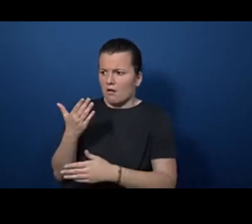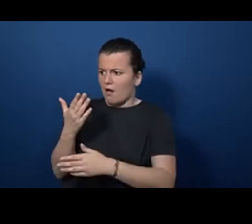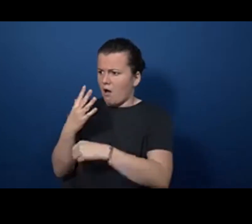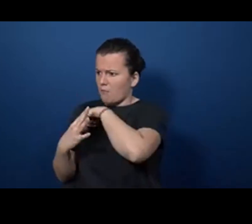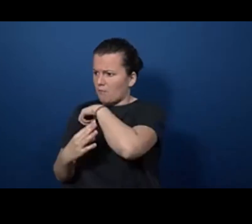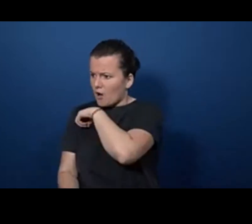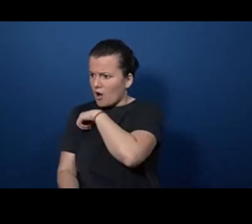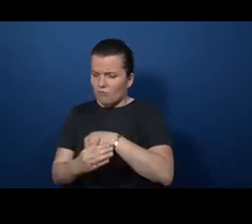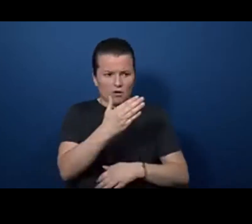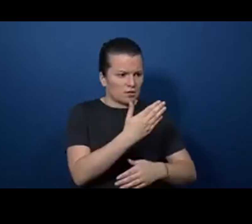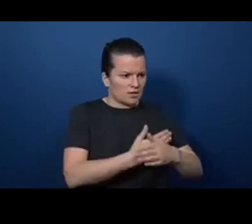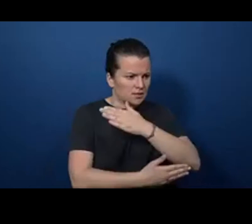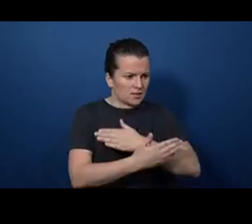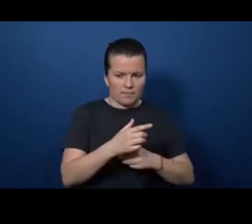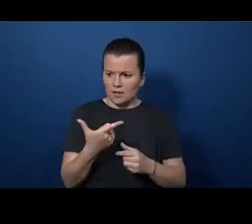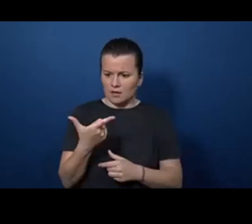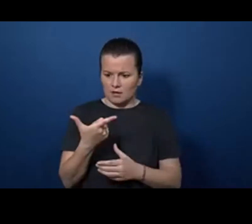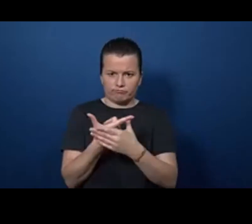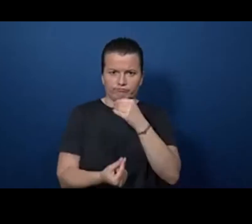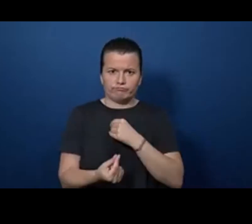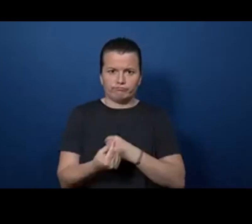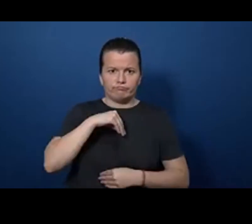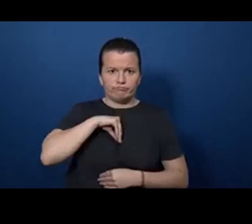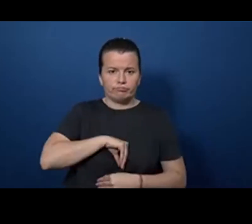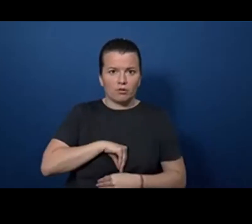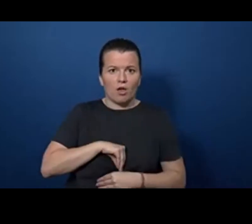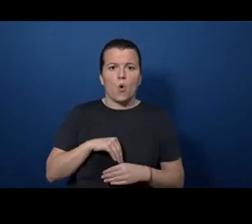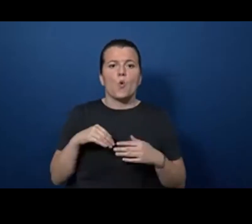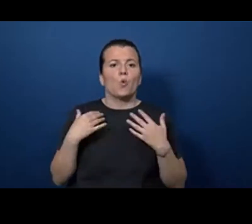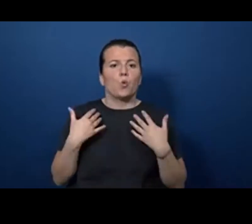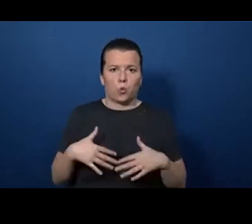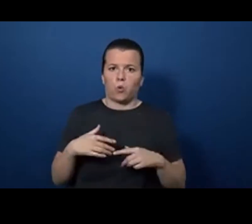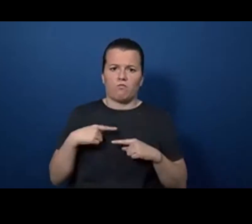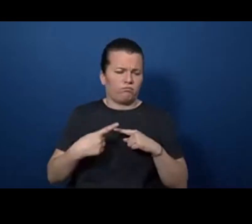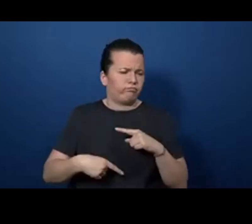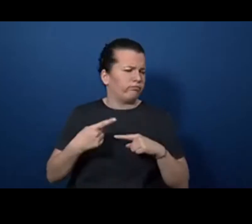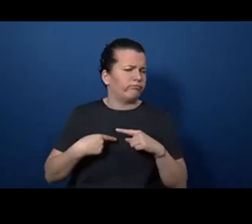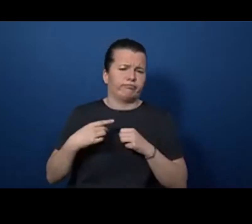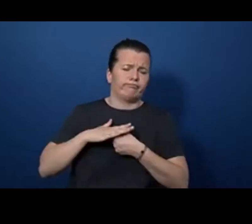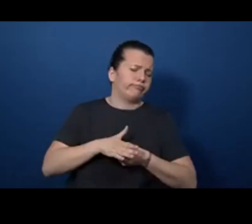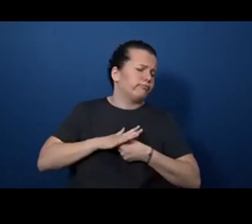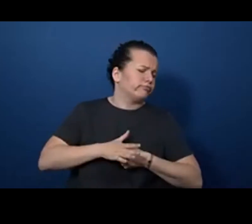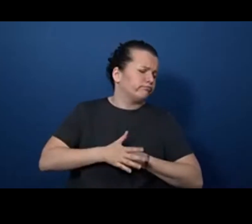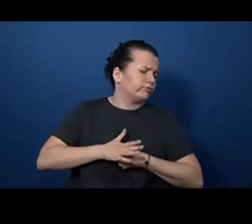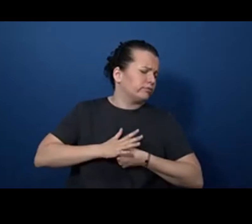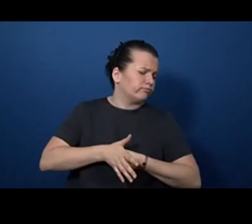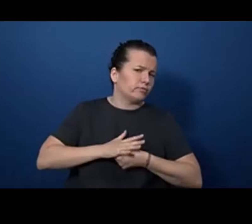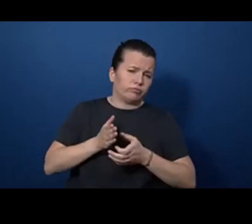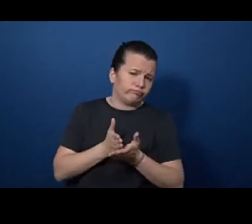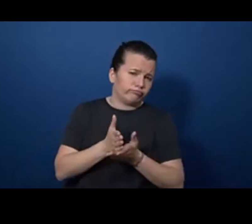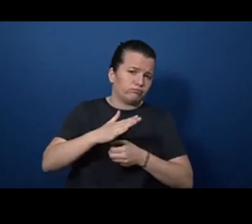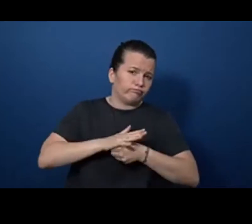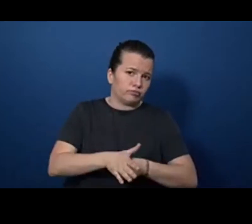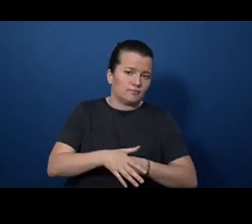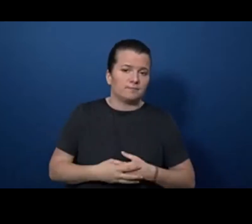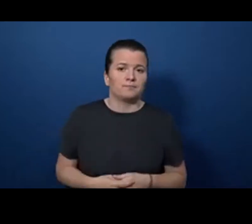vicious circle that we have to break. And so when we talk about bullying, we're also talking about intersectional